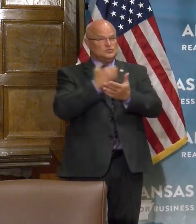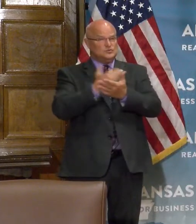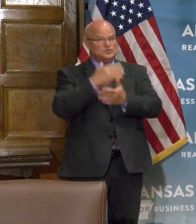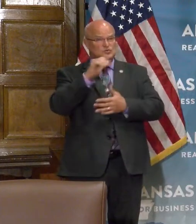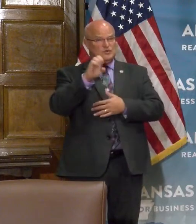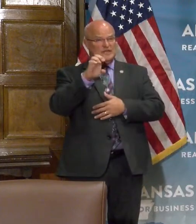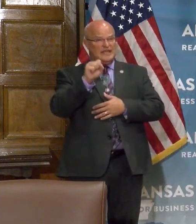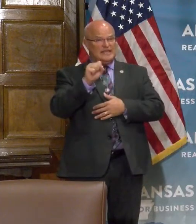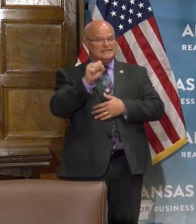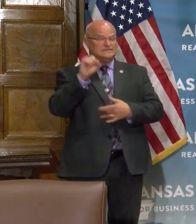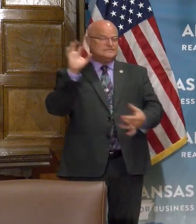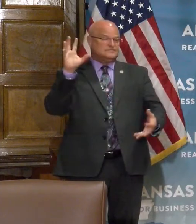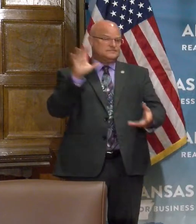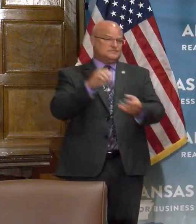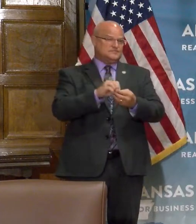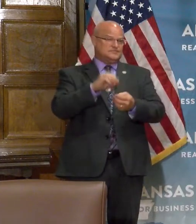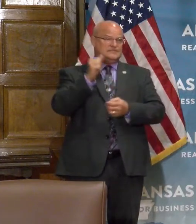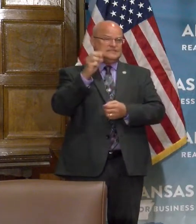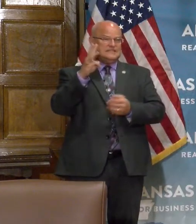cases, bring our total to